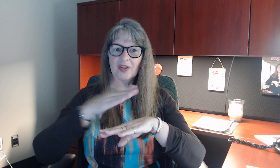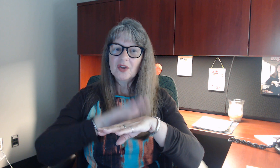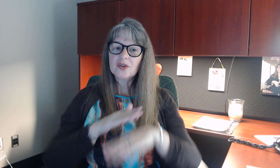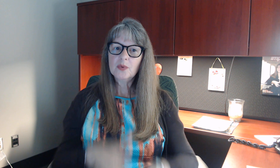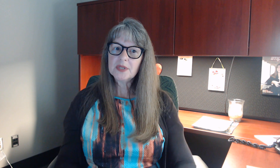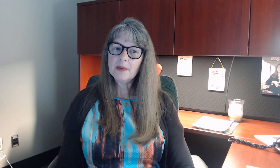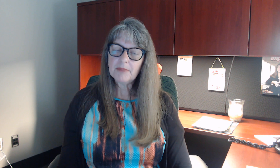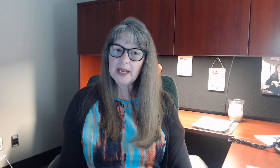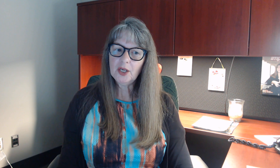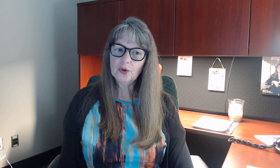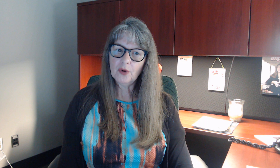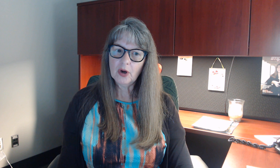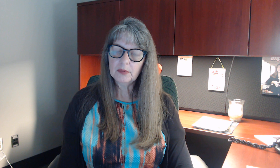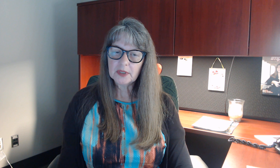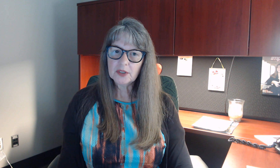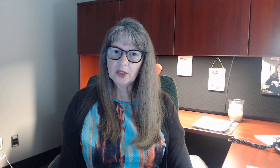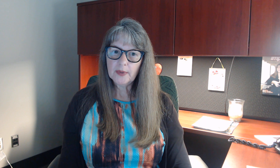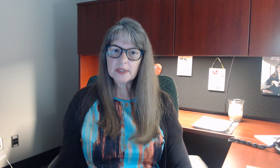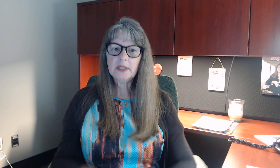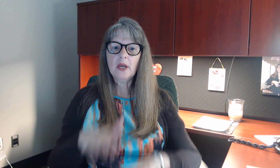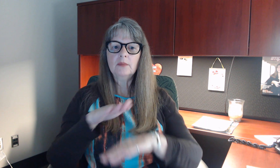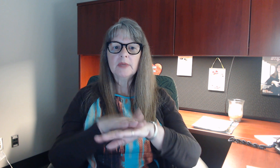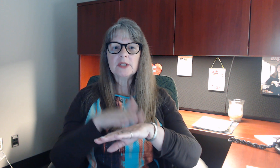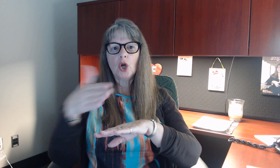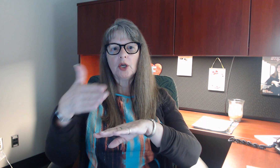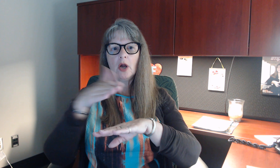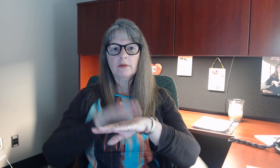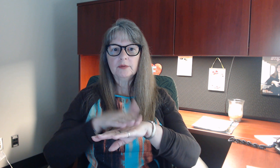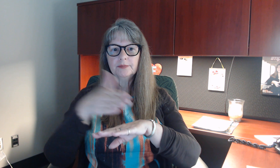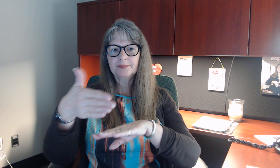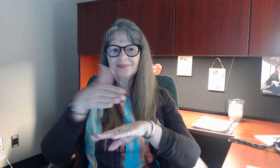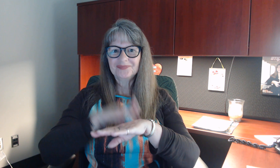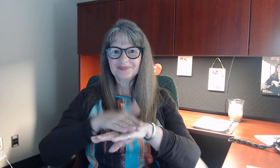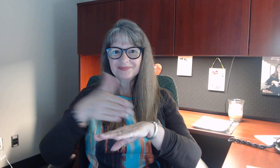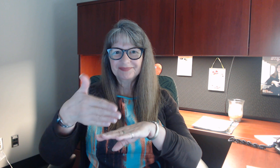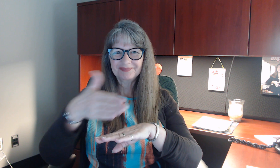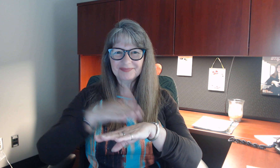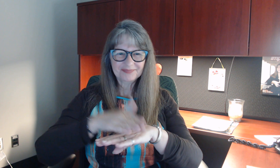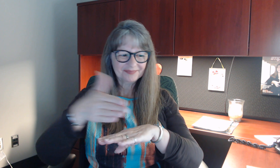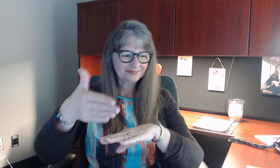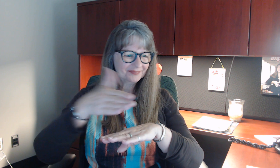So is that pain in your arm continuously? Oh, it's on and off.